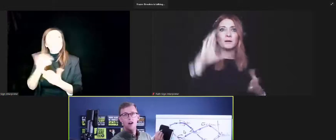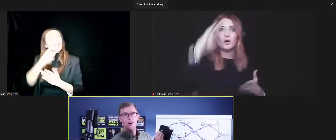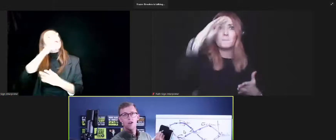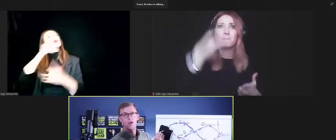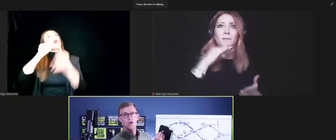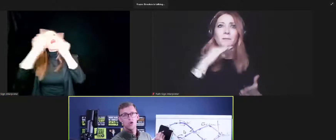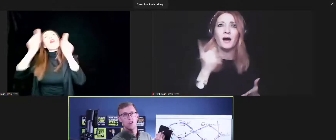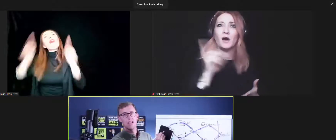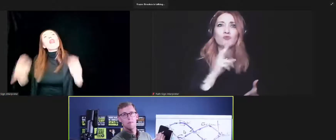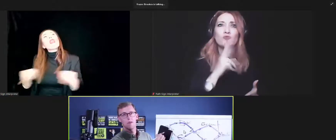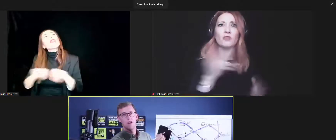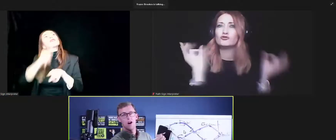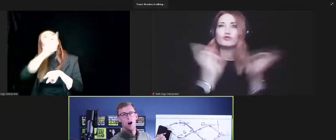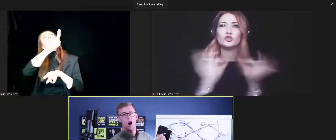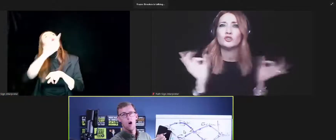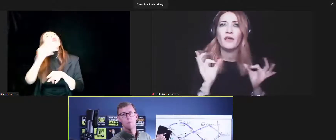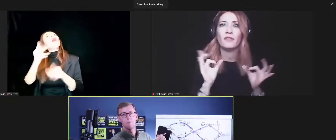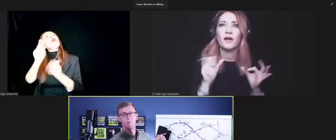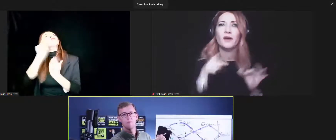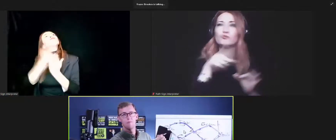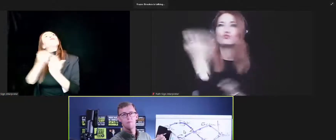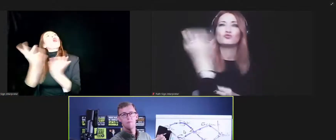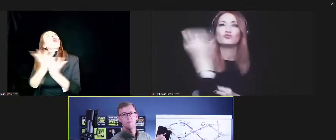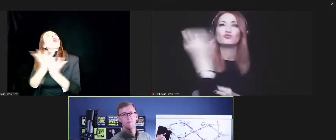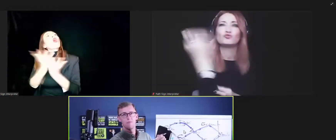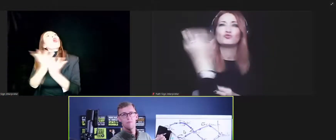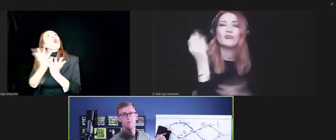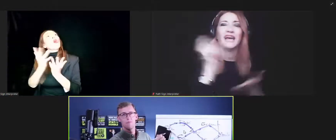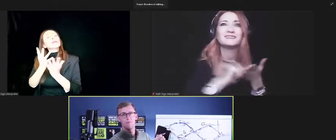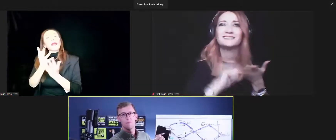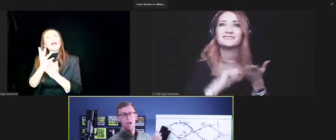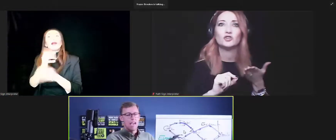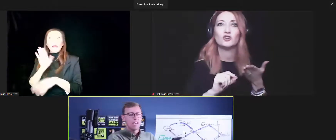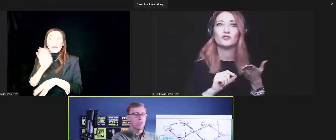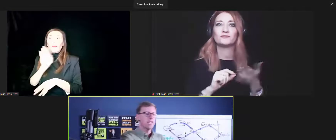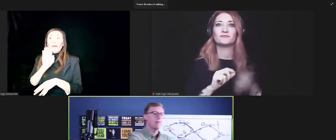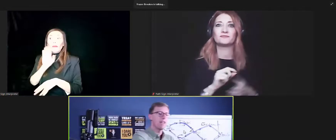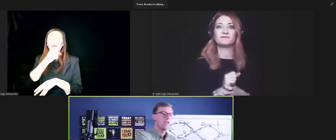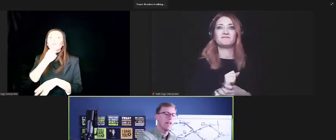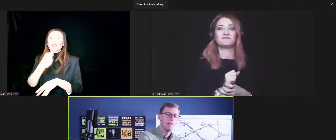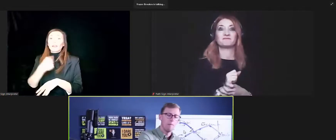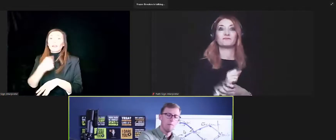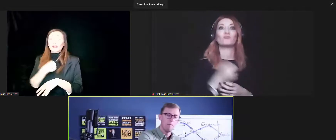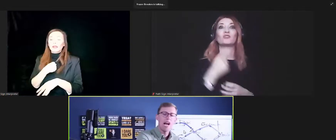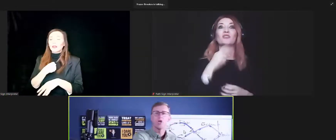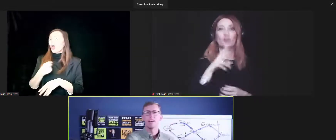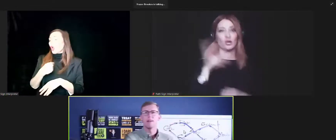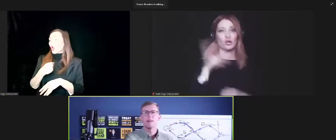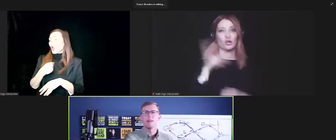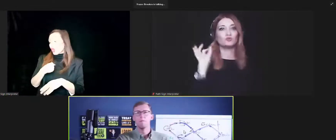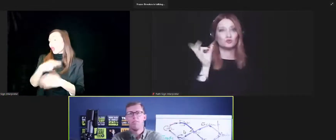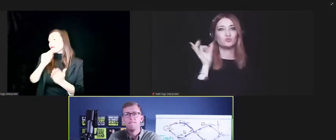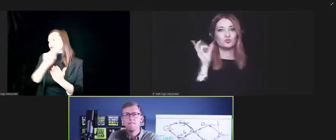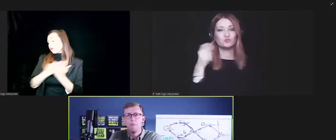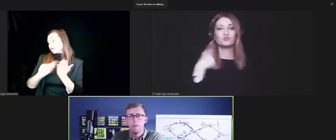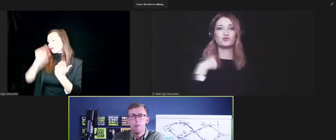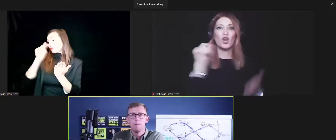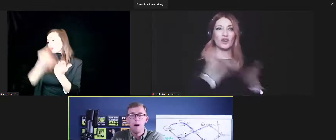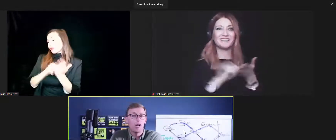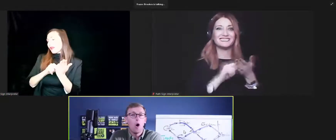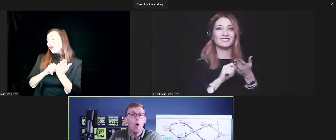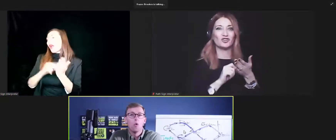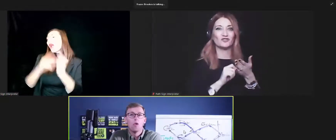our dream home. He said to me, he said, my dream,